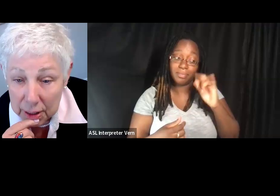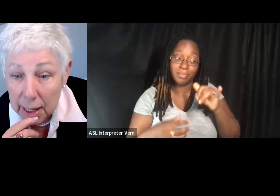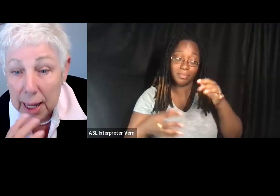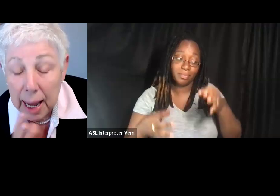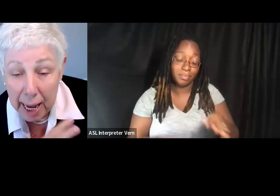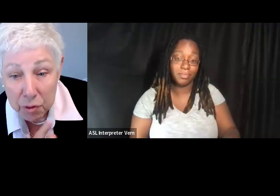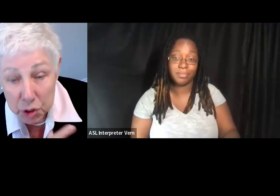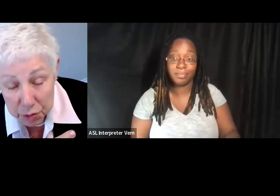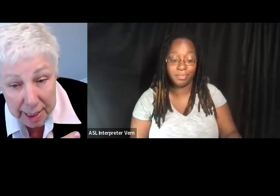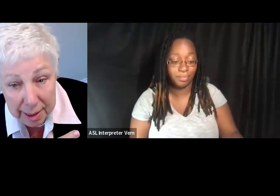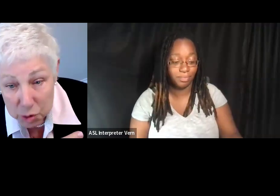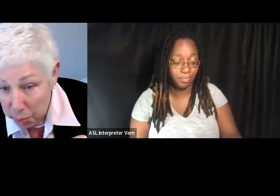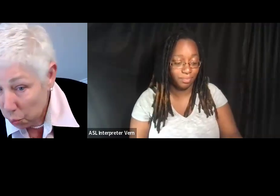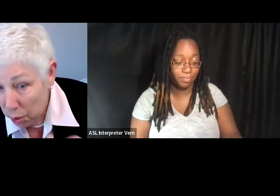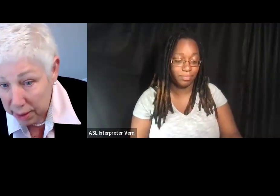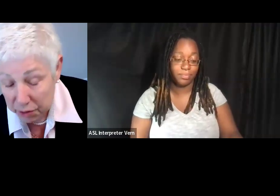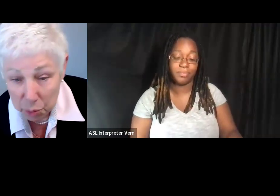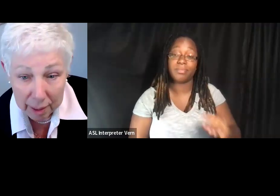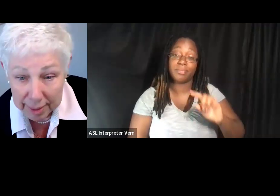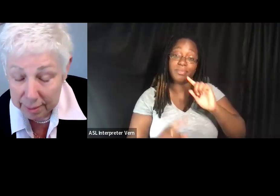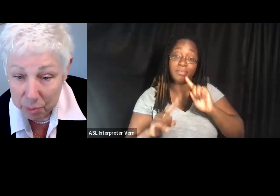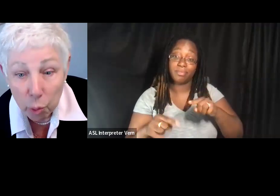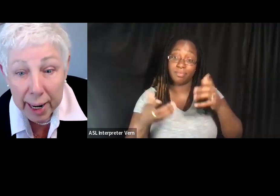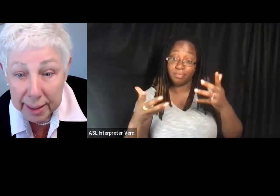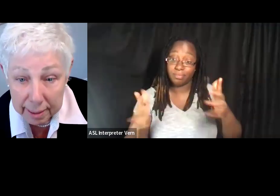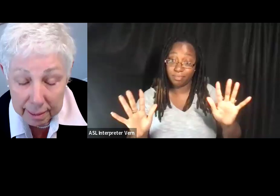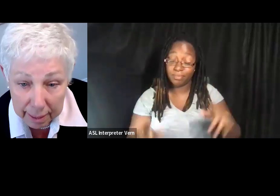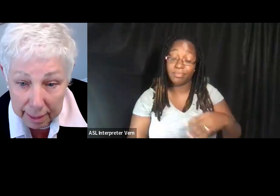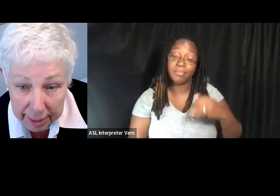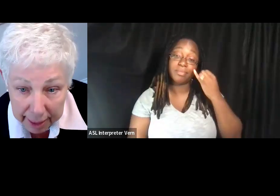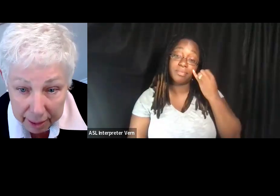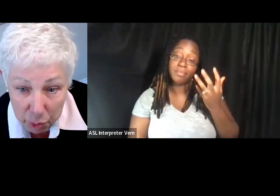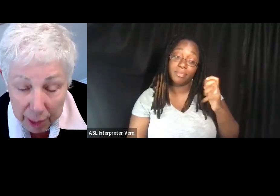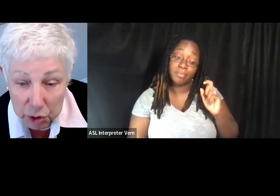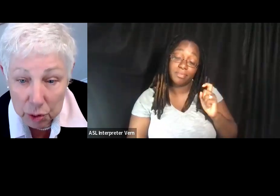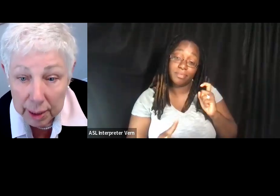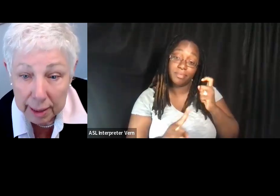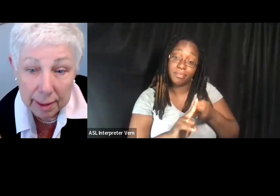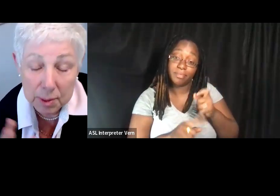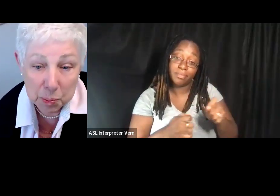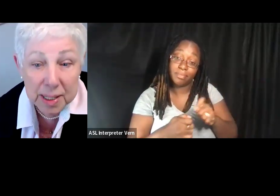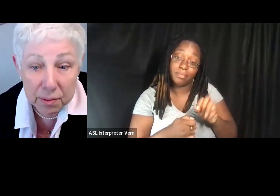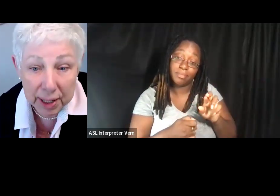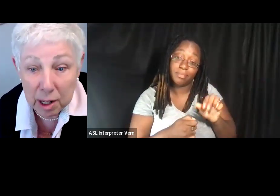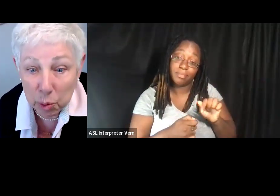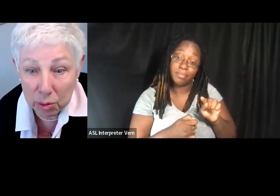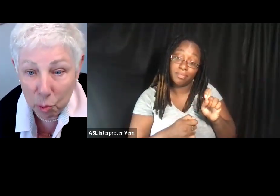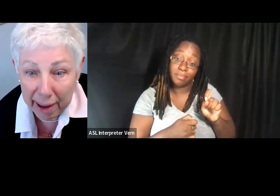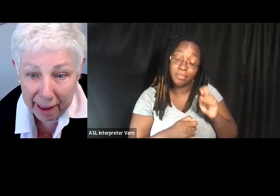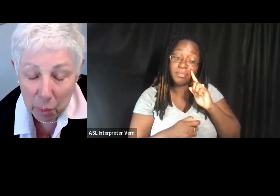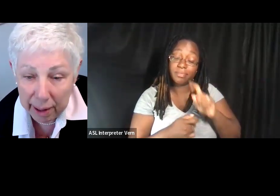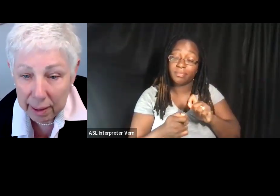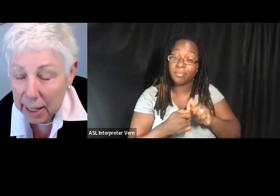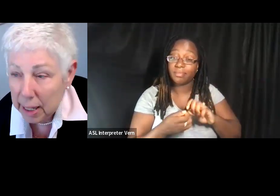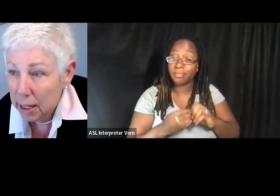decision. After you've seen this report, if you want to rate the executive director in a specific numbered